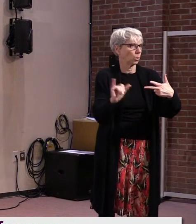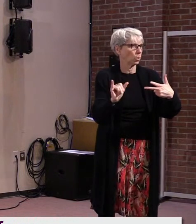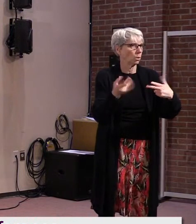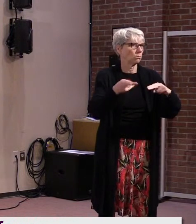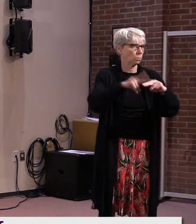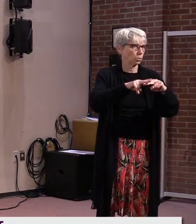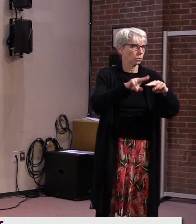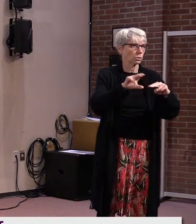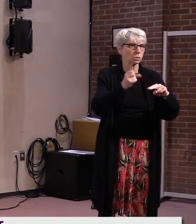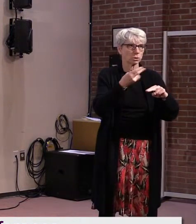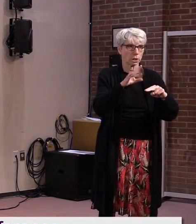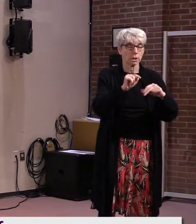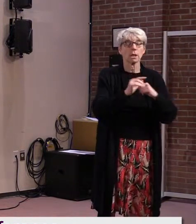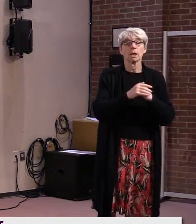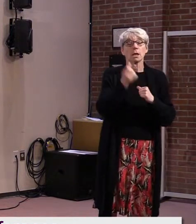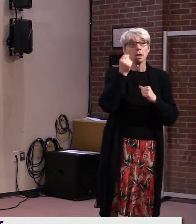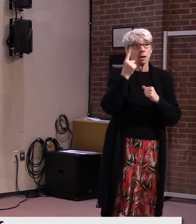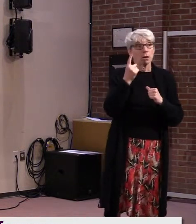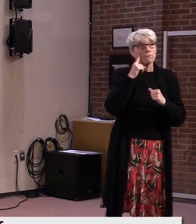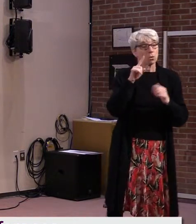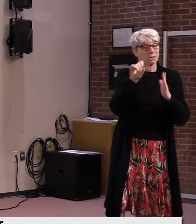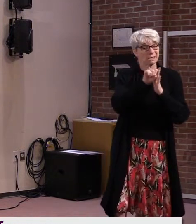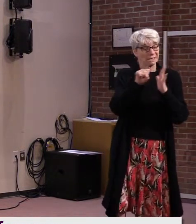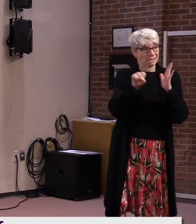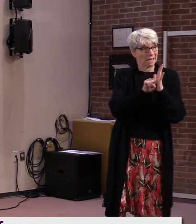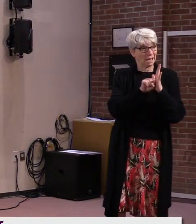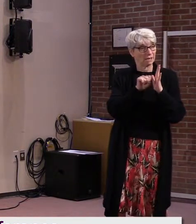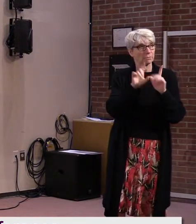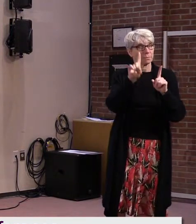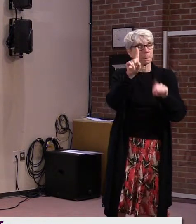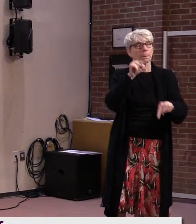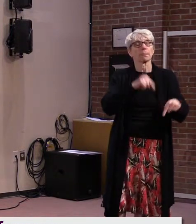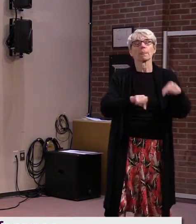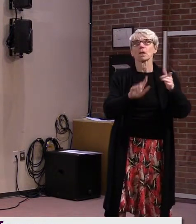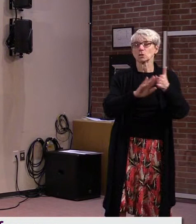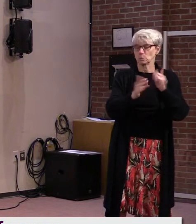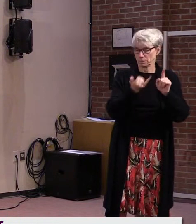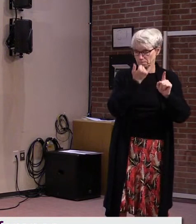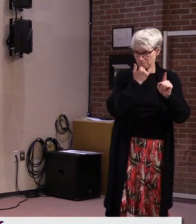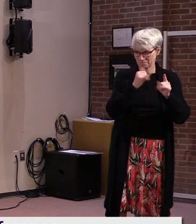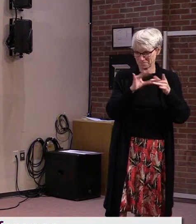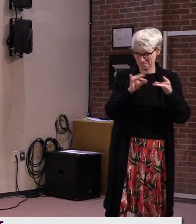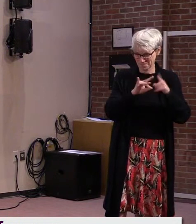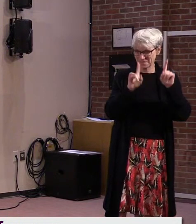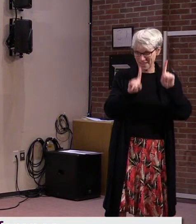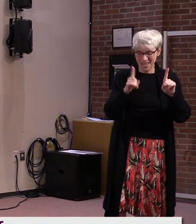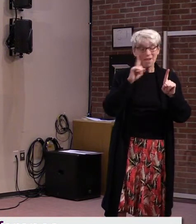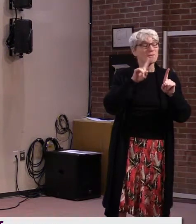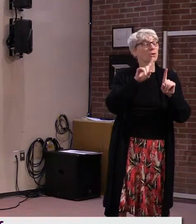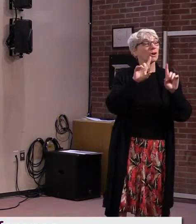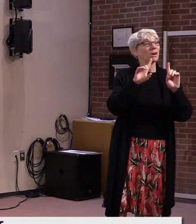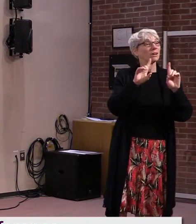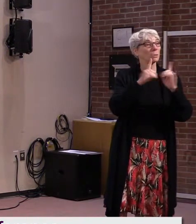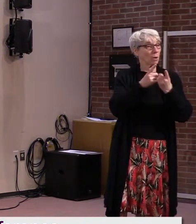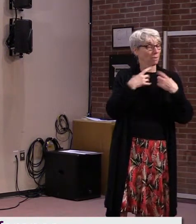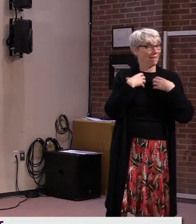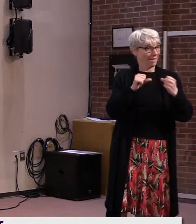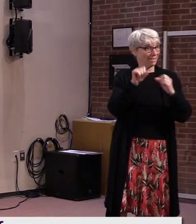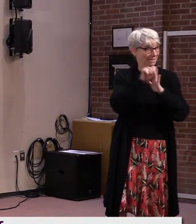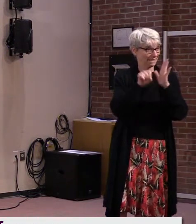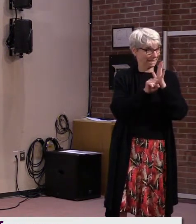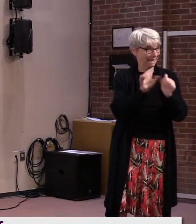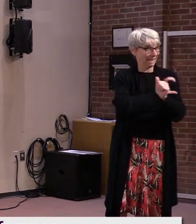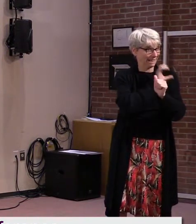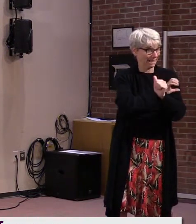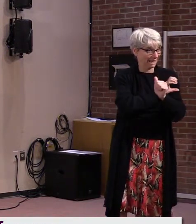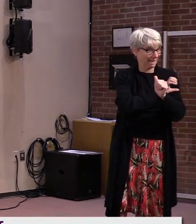need an appointment to get, let me start again on that one. At the state-run clinics, you do